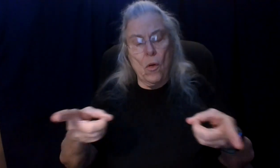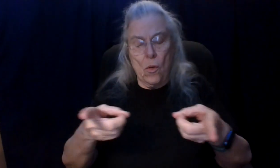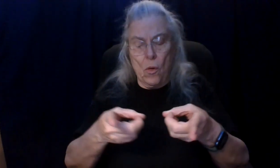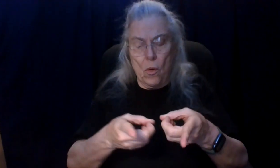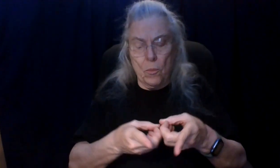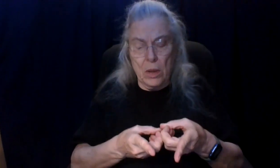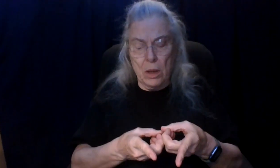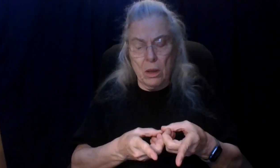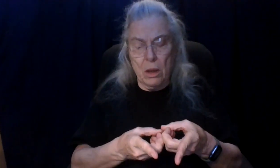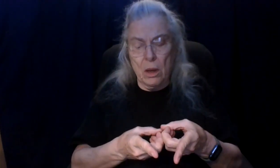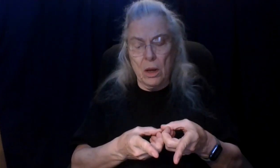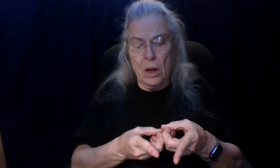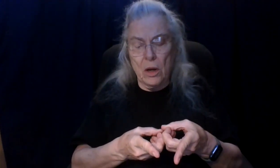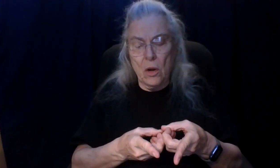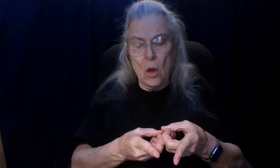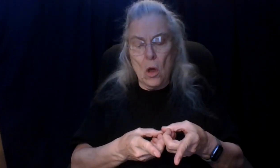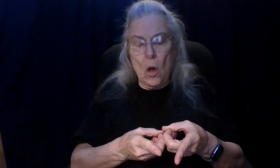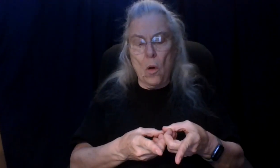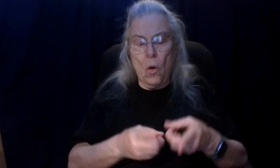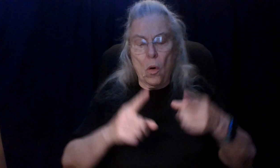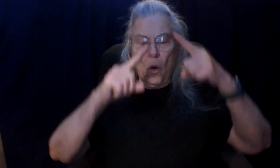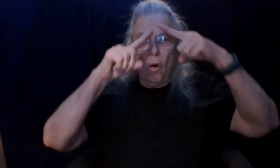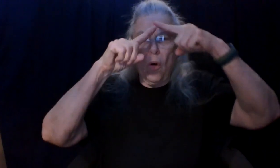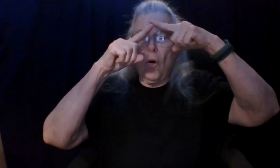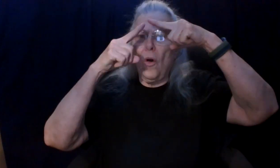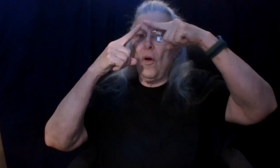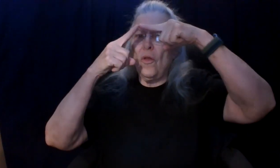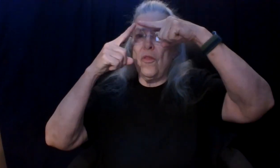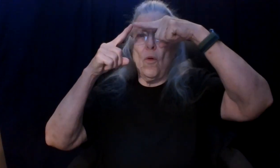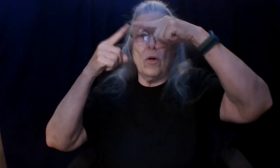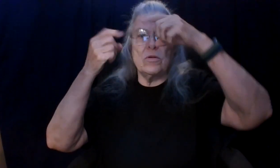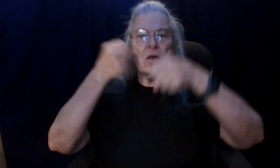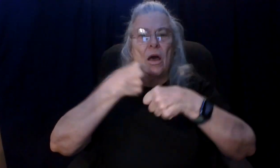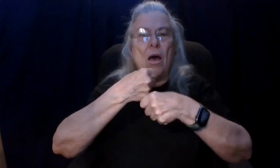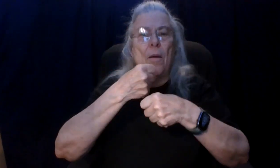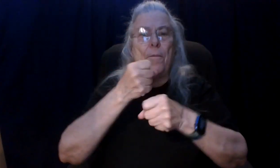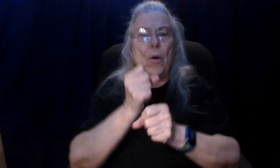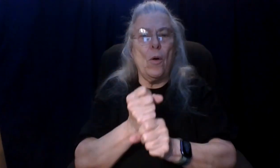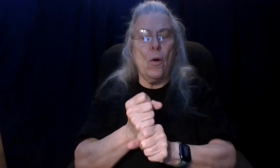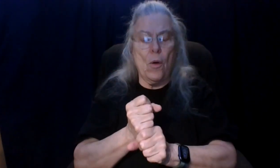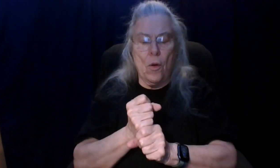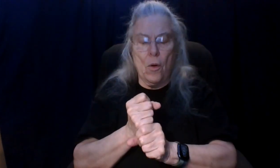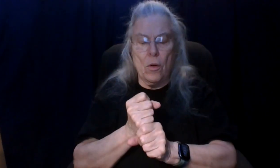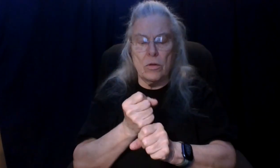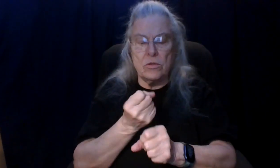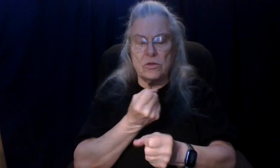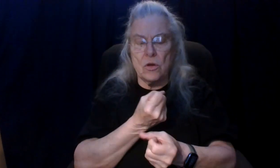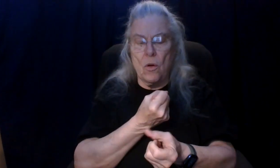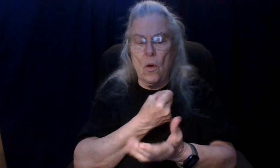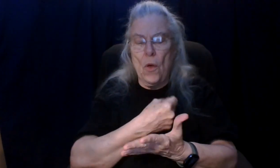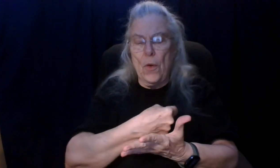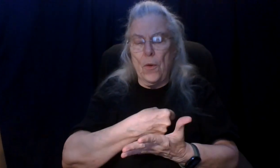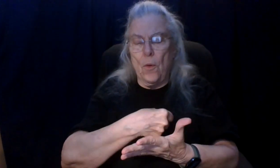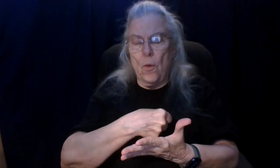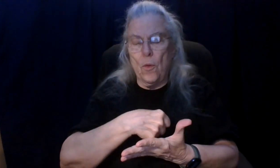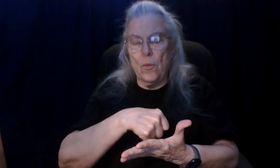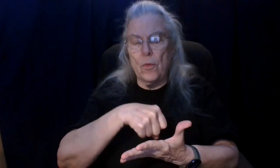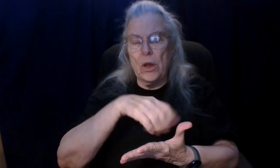sorrow me, or thorns compose, O